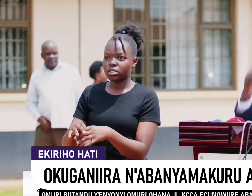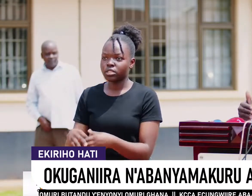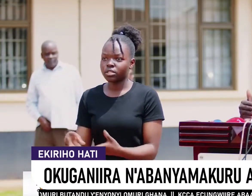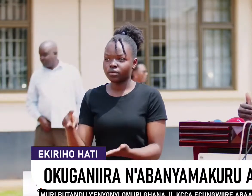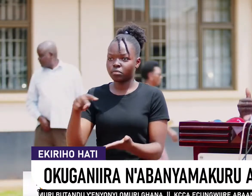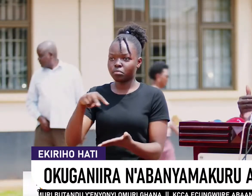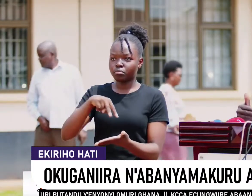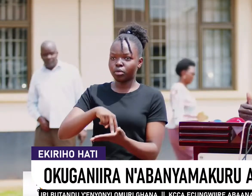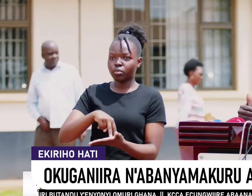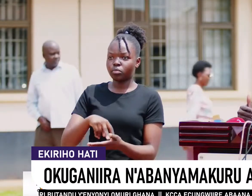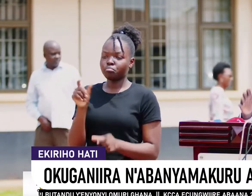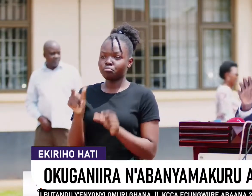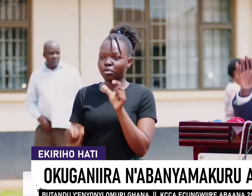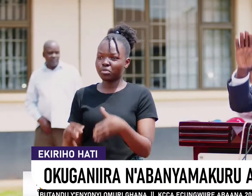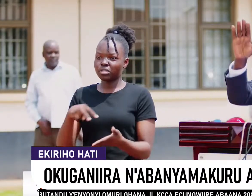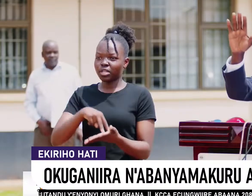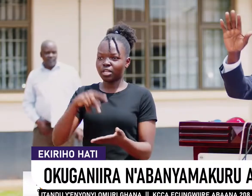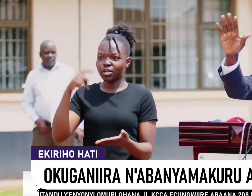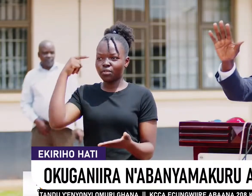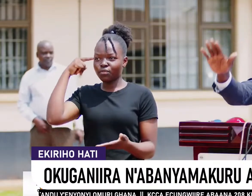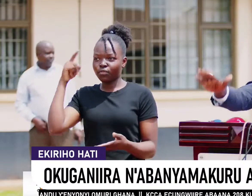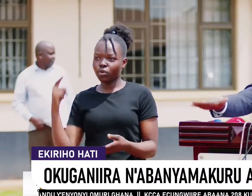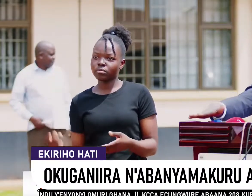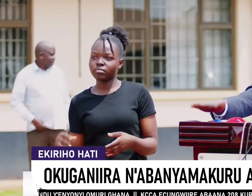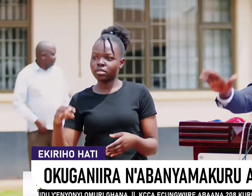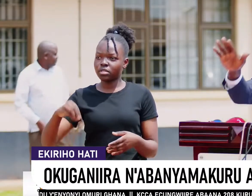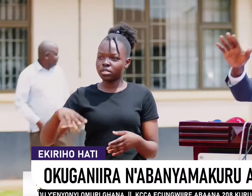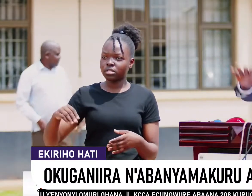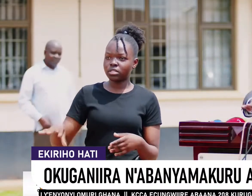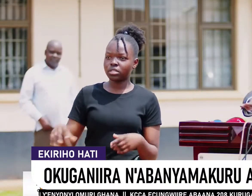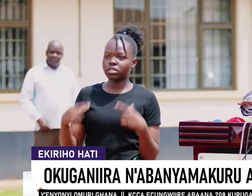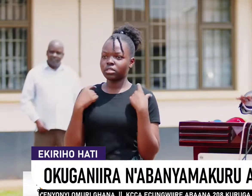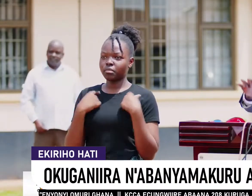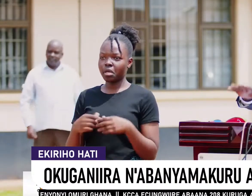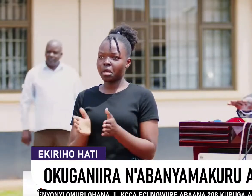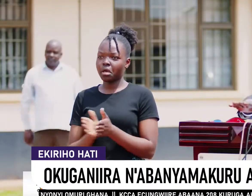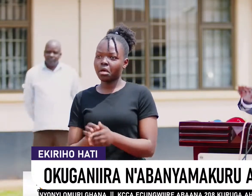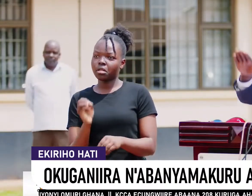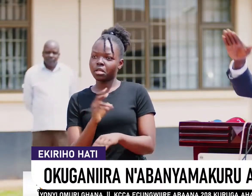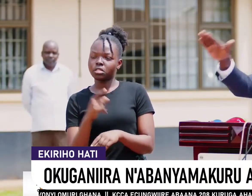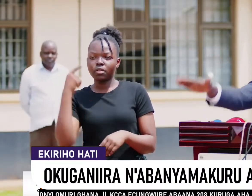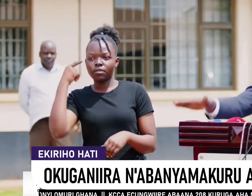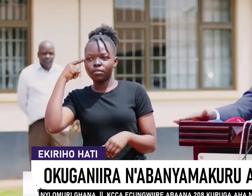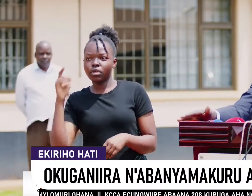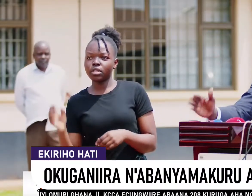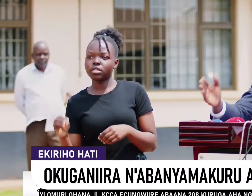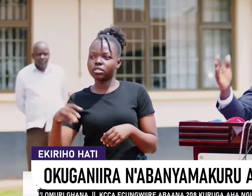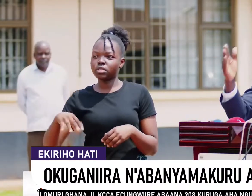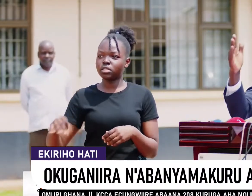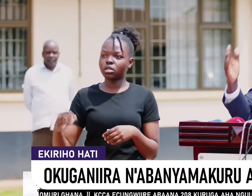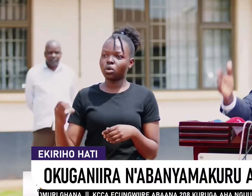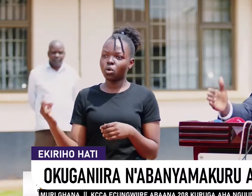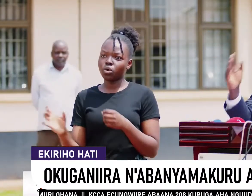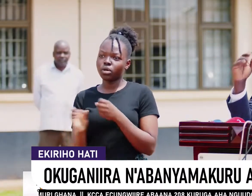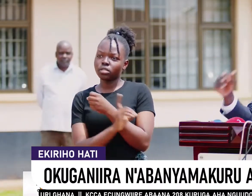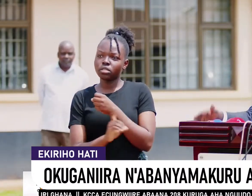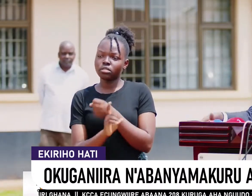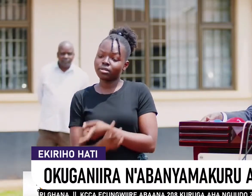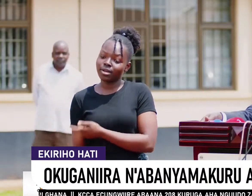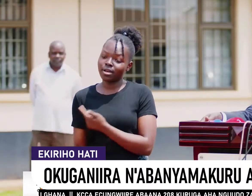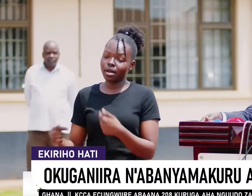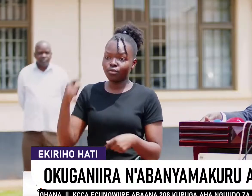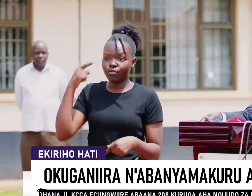or mayor, city mayor, and councillors for the city or district, you come for this